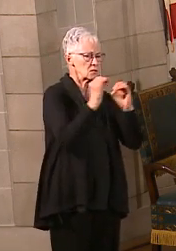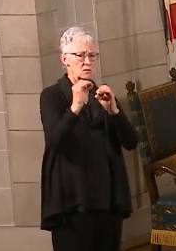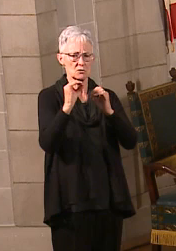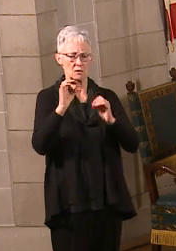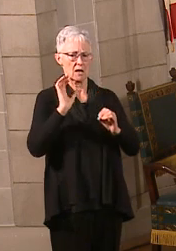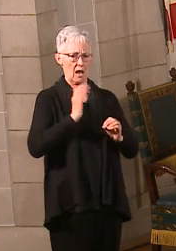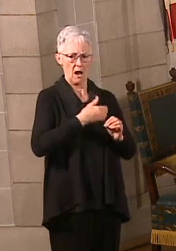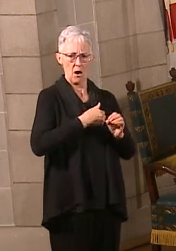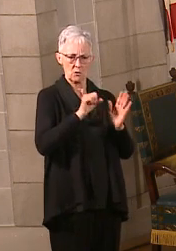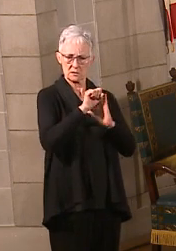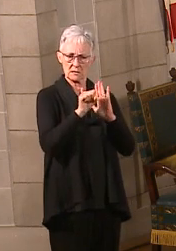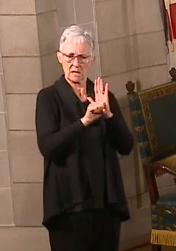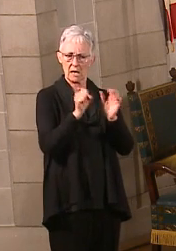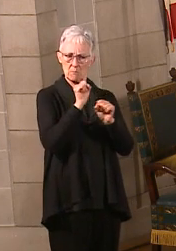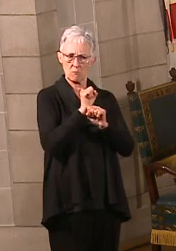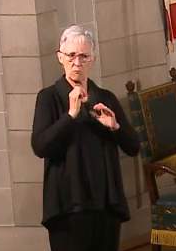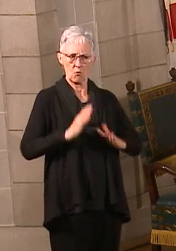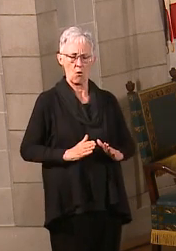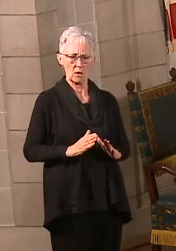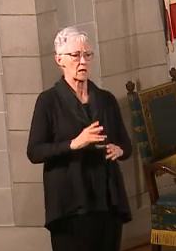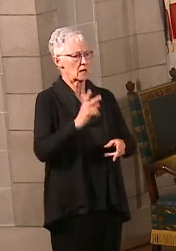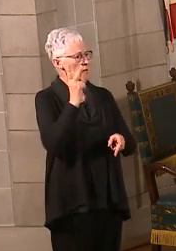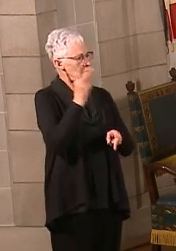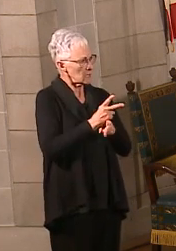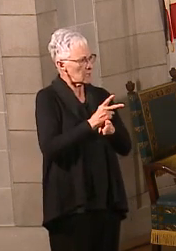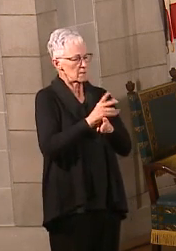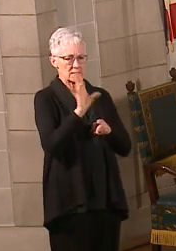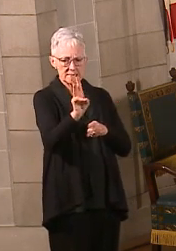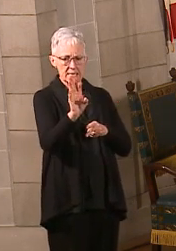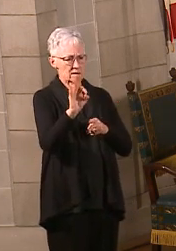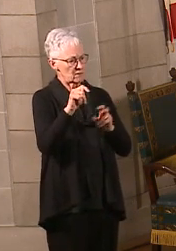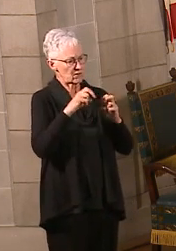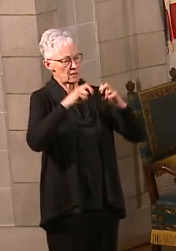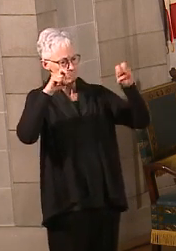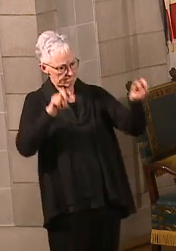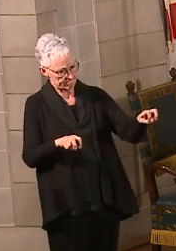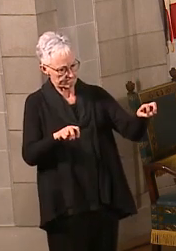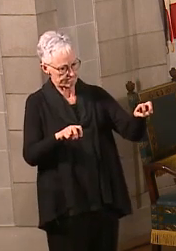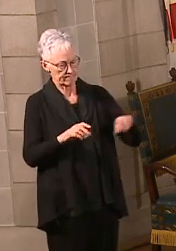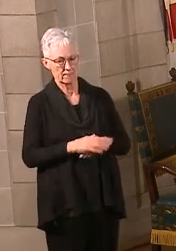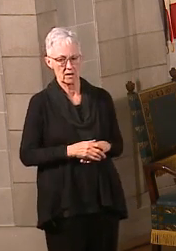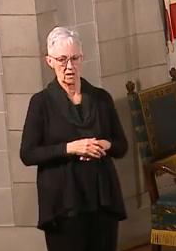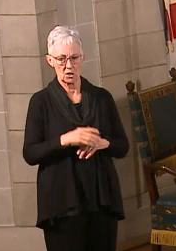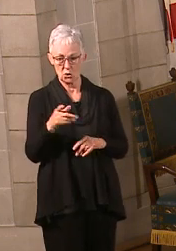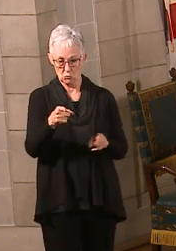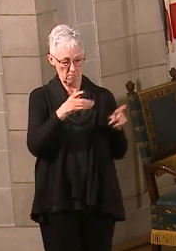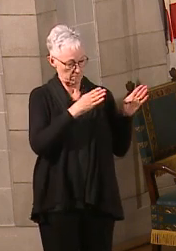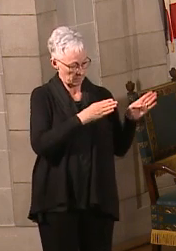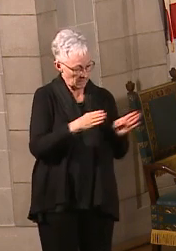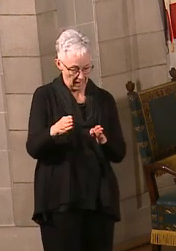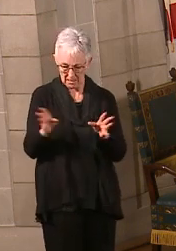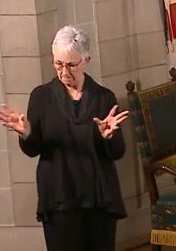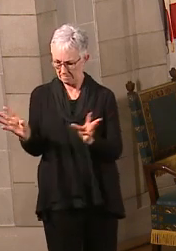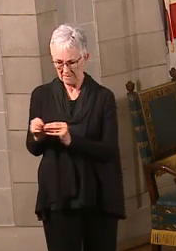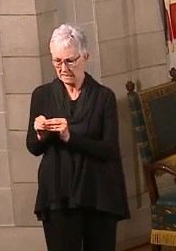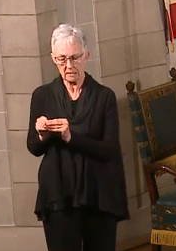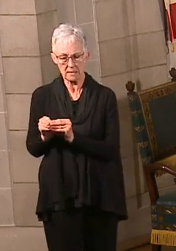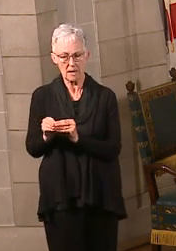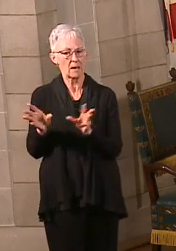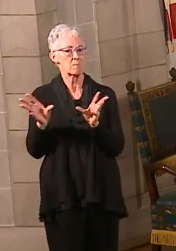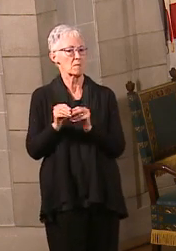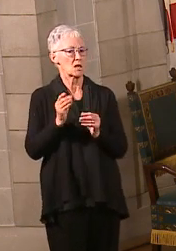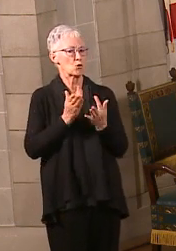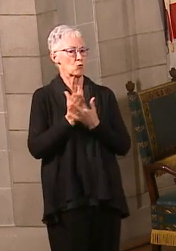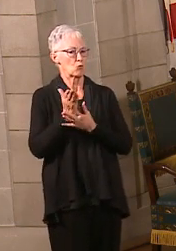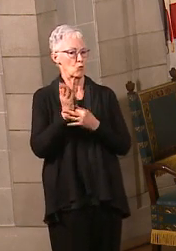distance. Change that in-person meeting to a conference call. Do all those things you can to the extent that we can while continuing to